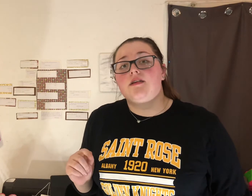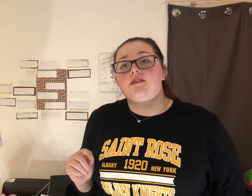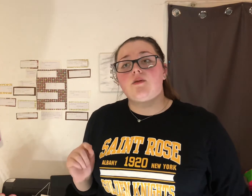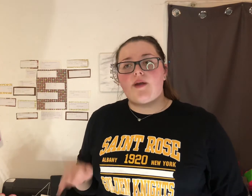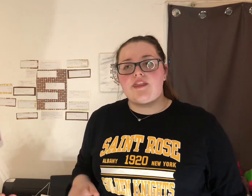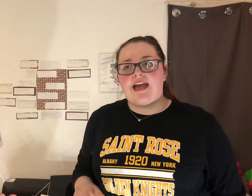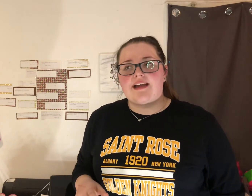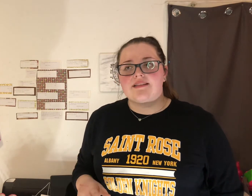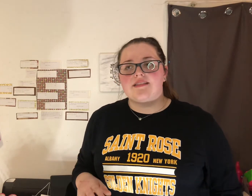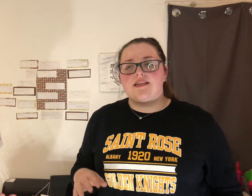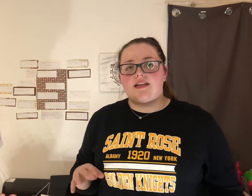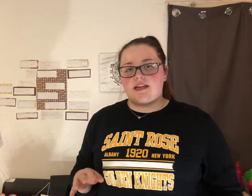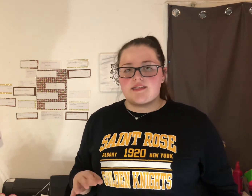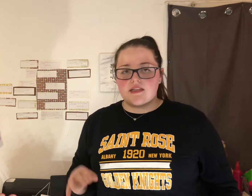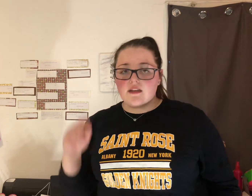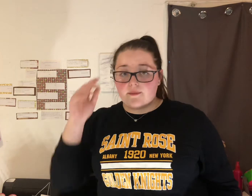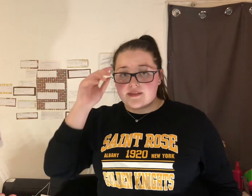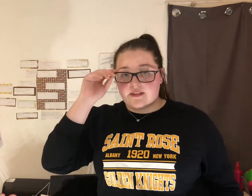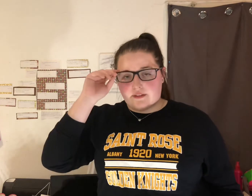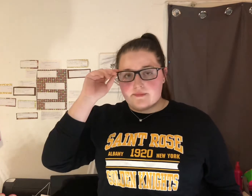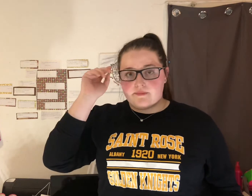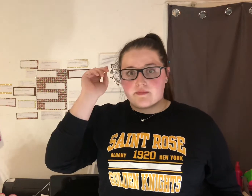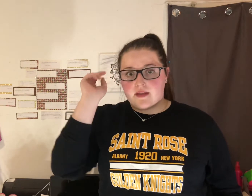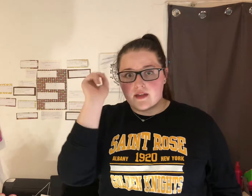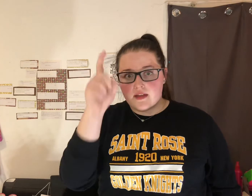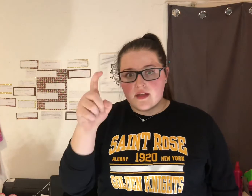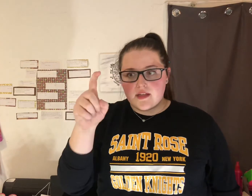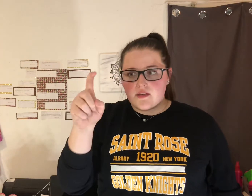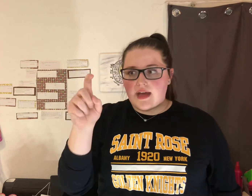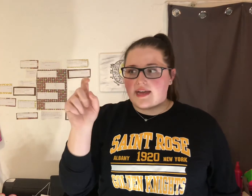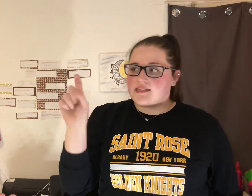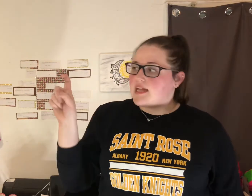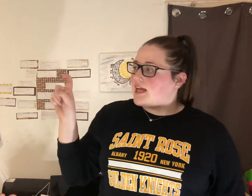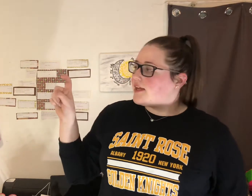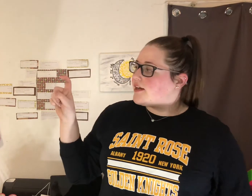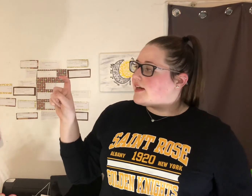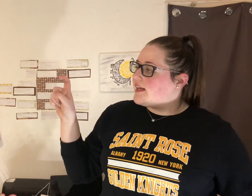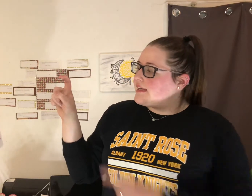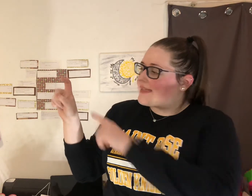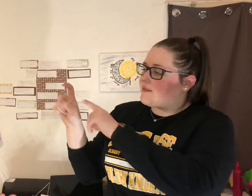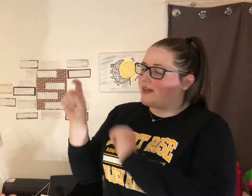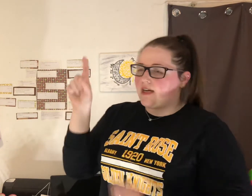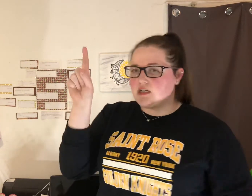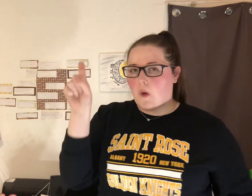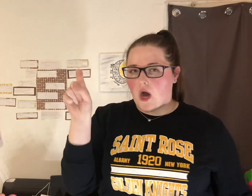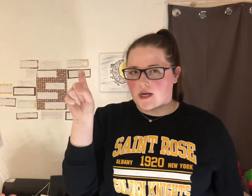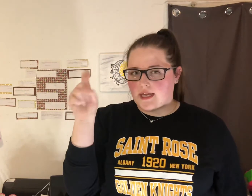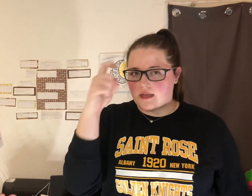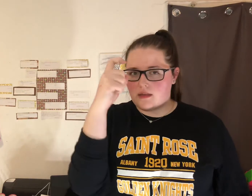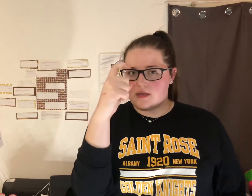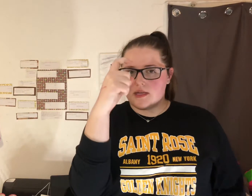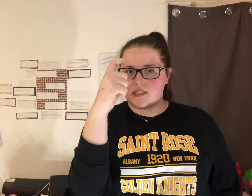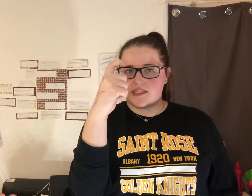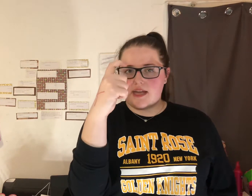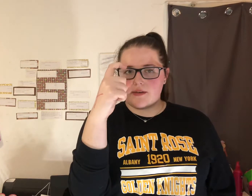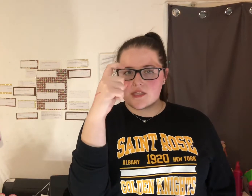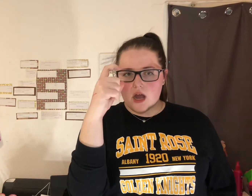with X, it is a little bit different. You kind of take your index finger and you arc it. So see how it's